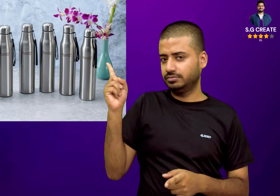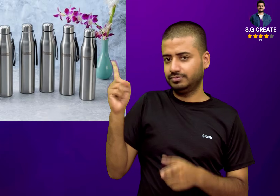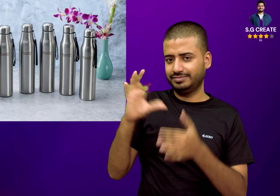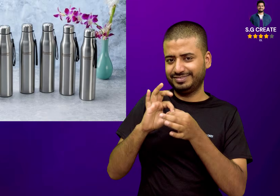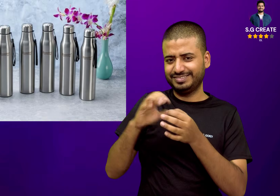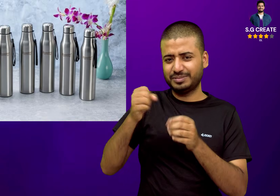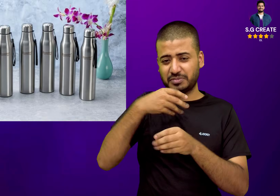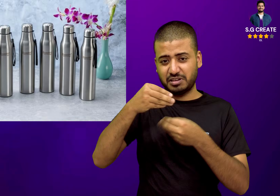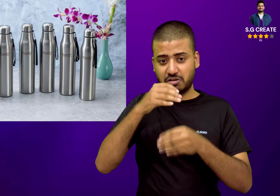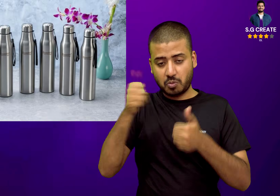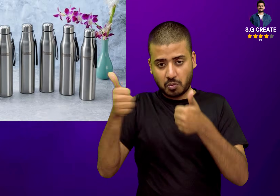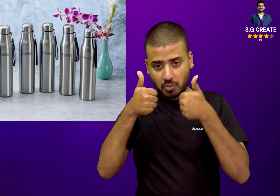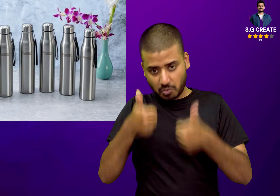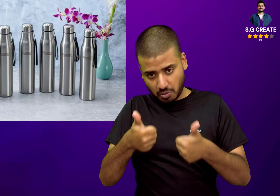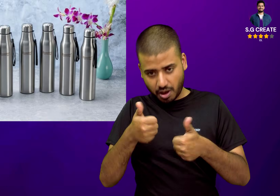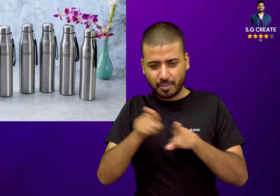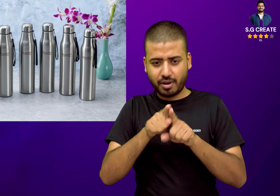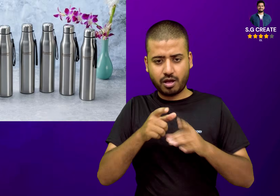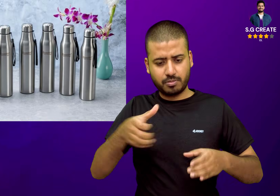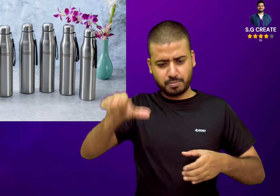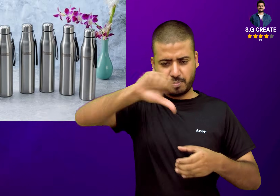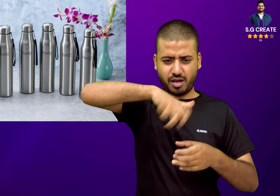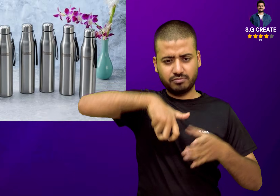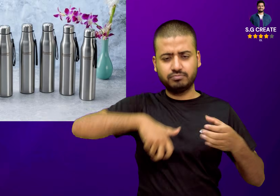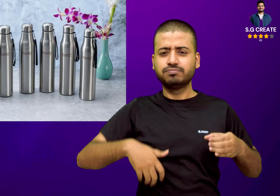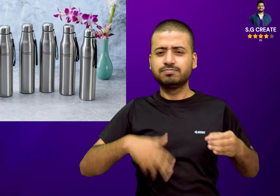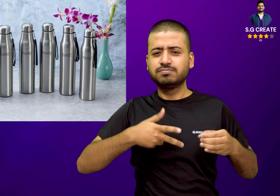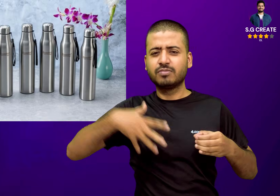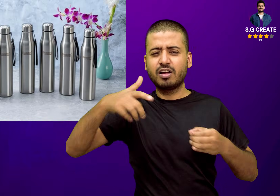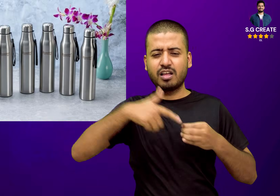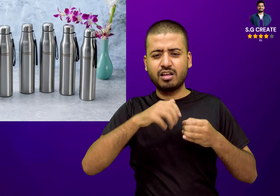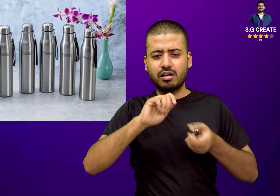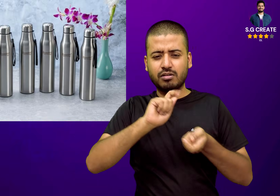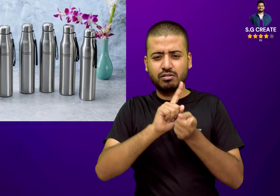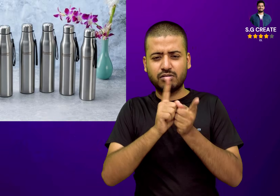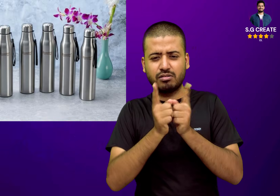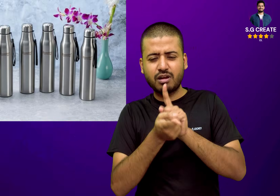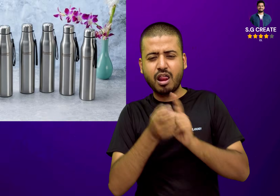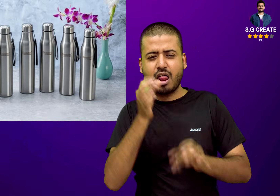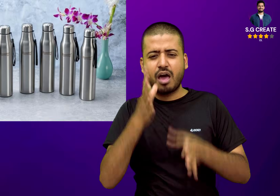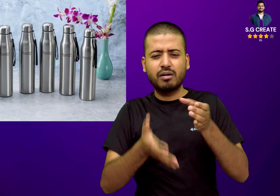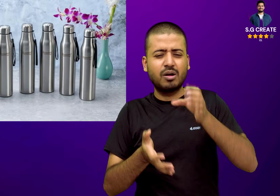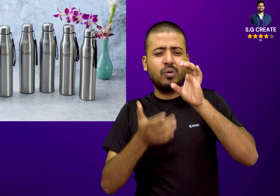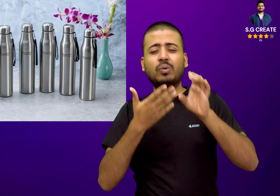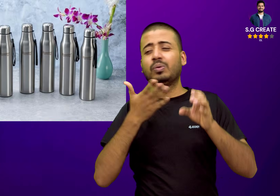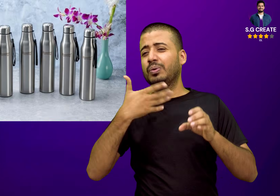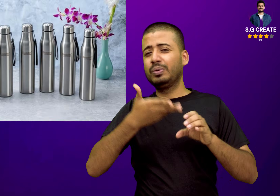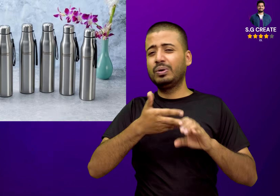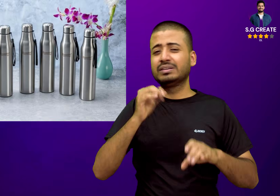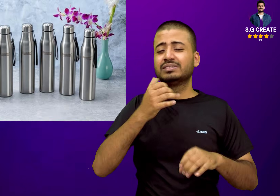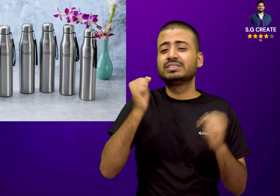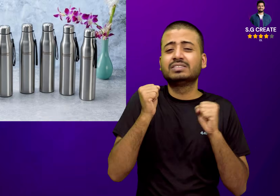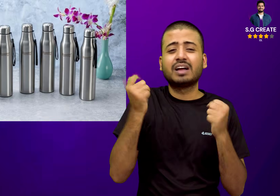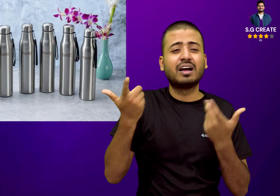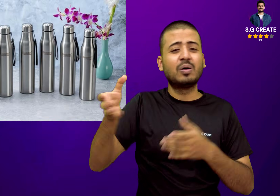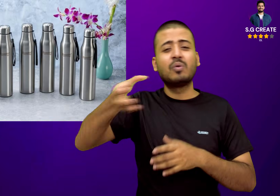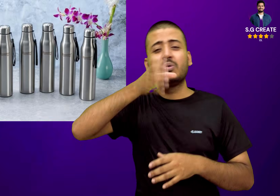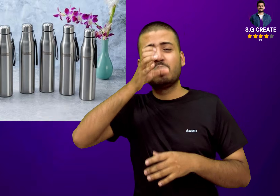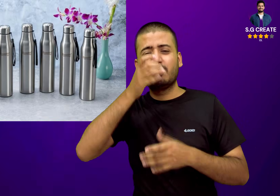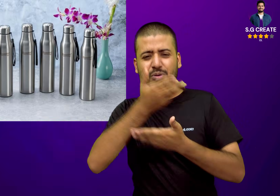tackle extreme summer heat waves. By adapting the traditional Indian practice of using shagals, canvas water bags, and matkas, clay